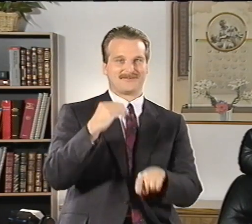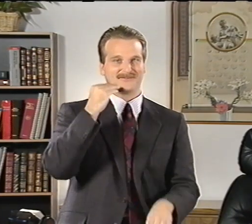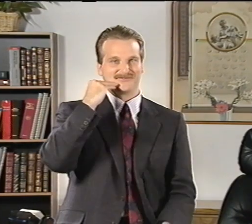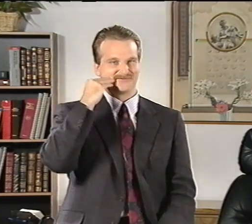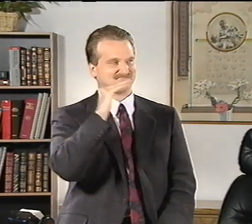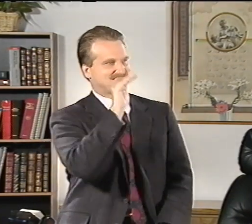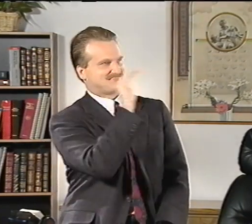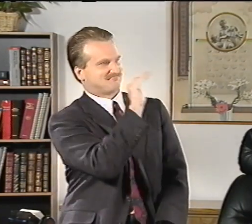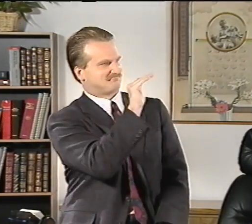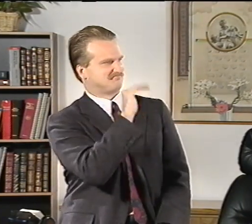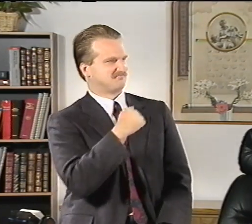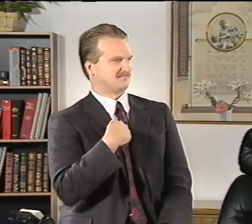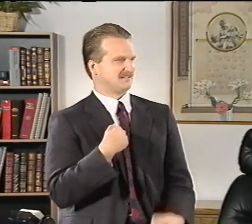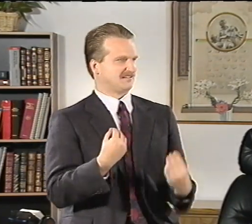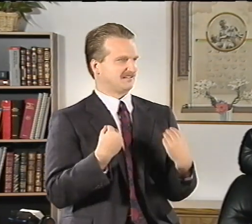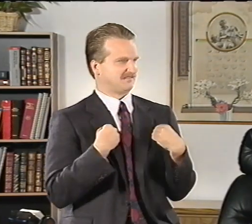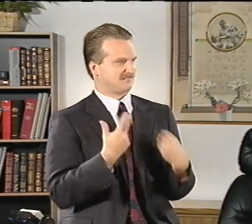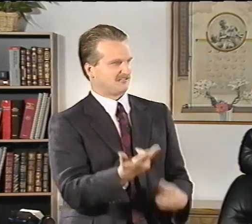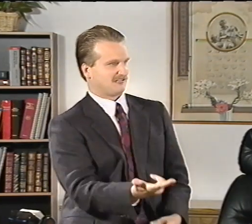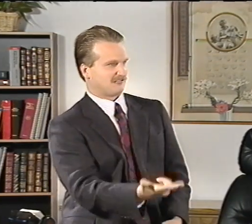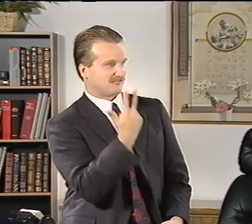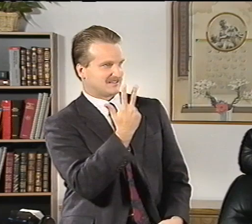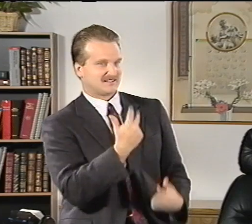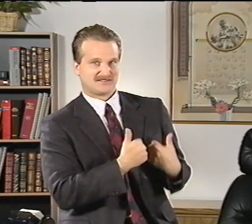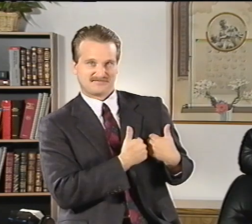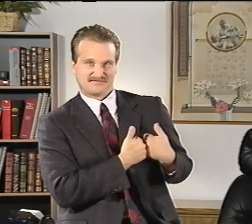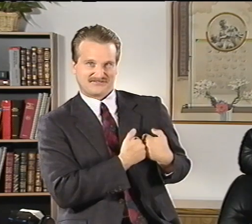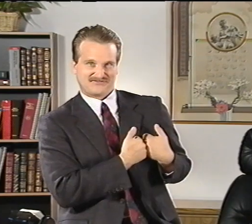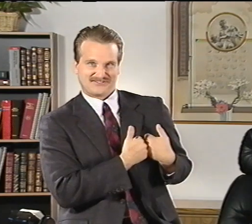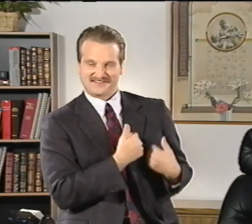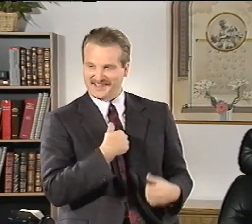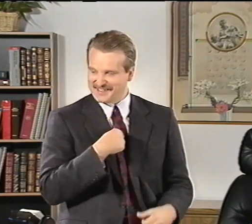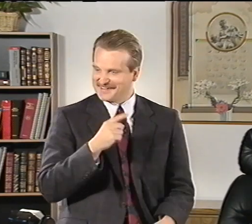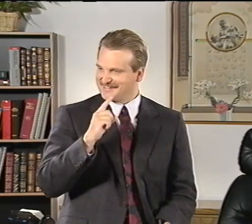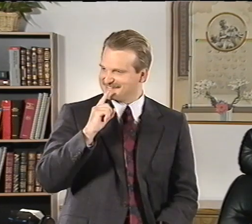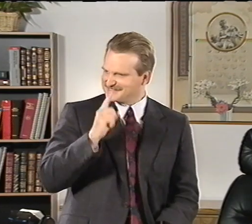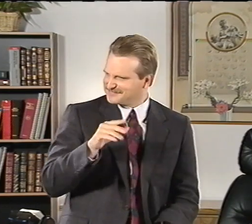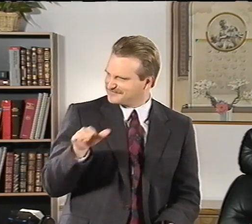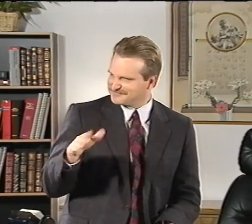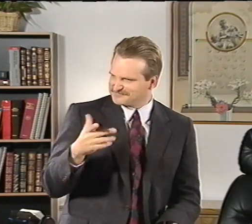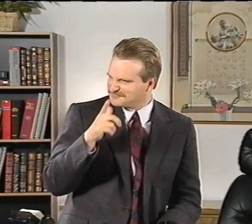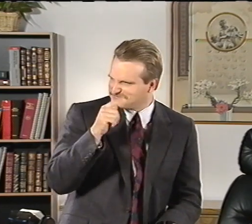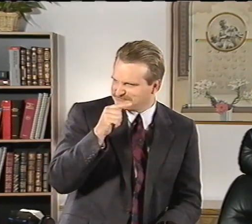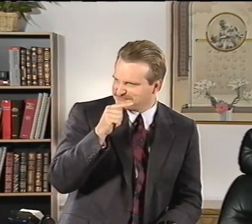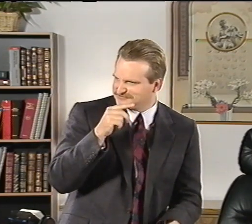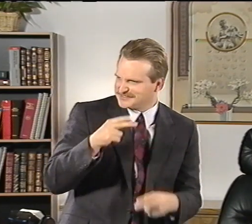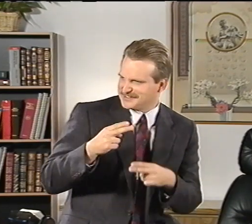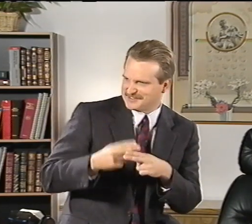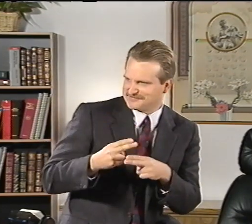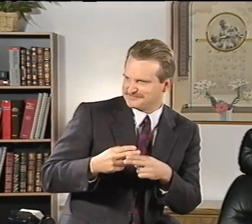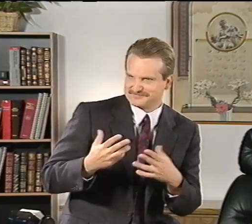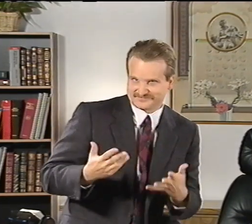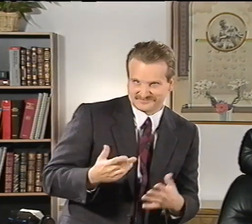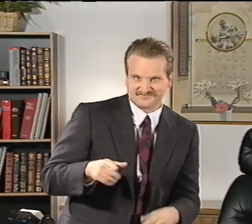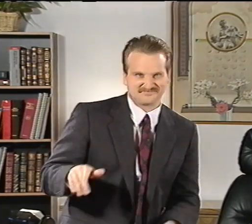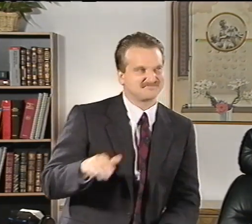One day she came home and said, "Daddy, I have 3 boyfriends." I asked her to tell me their names.